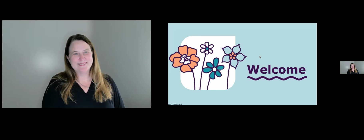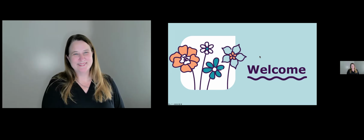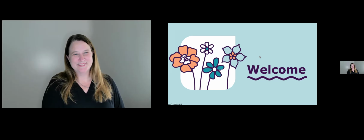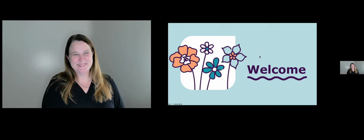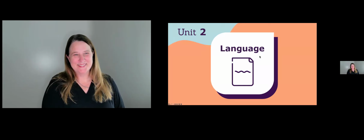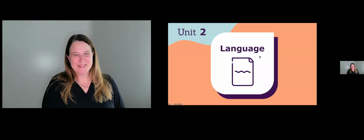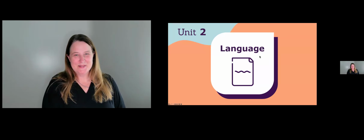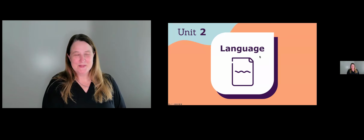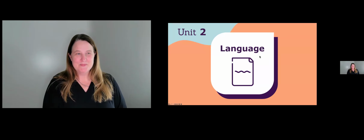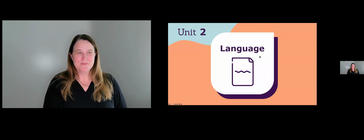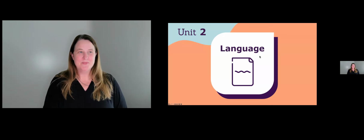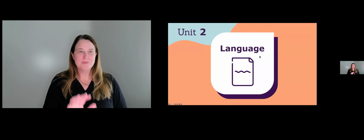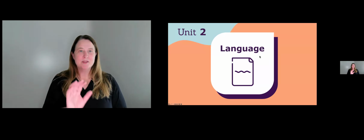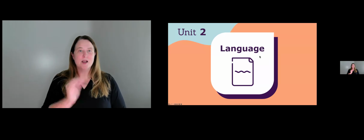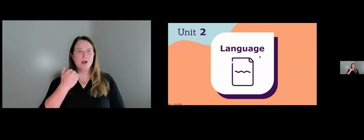flowers.